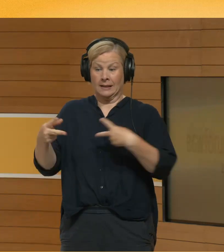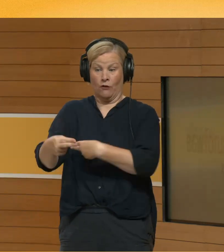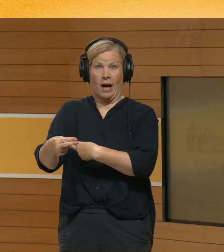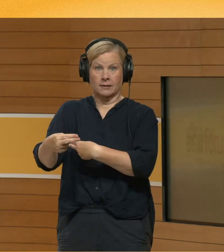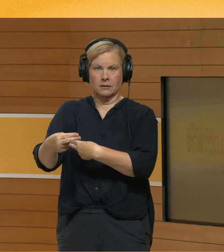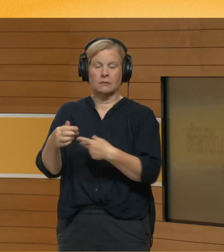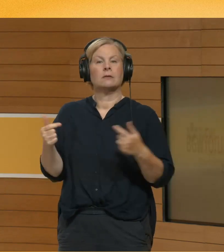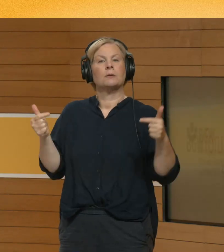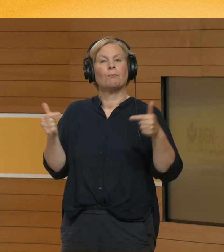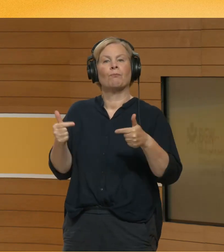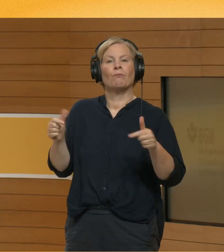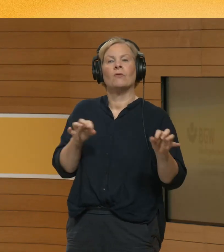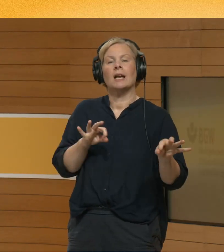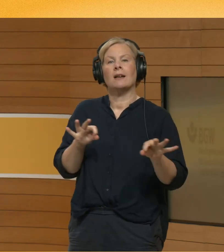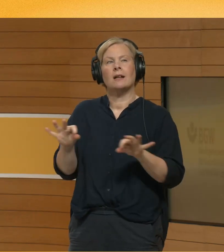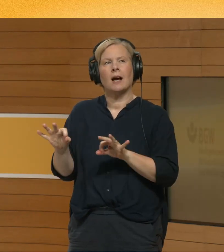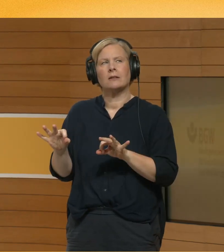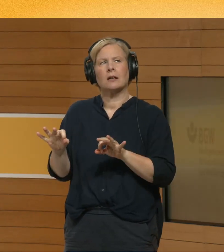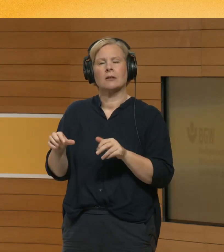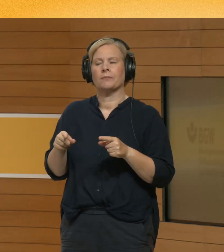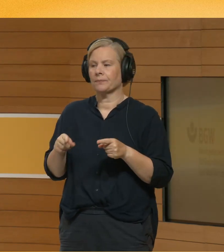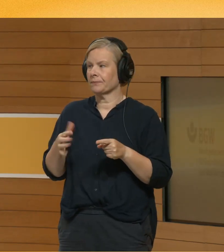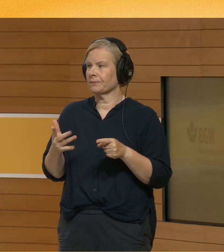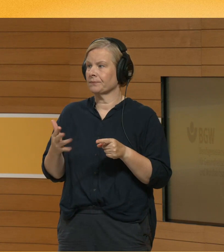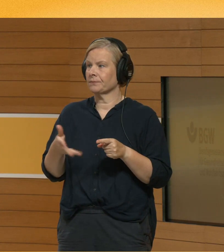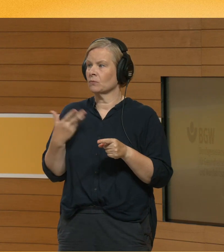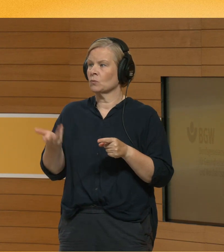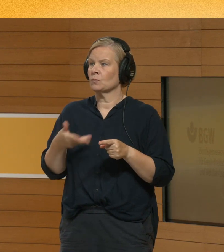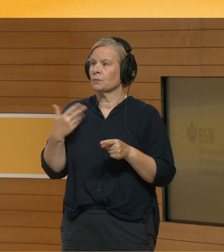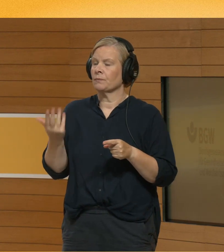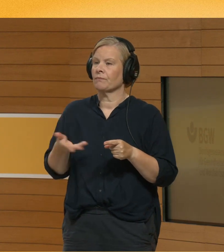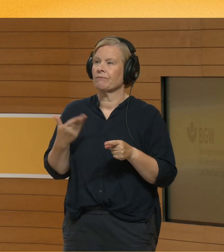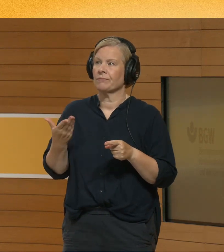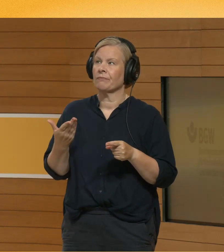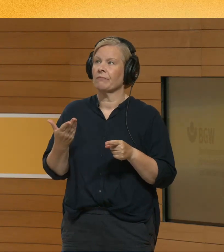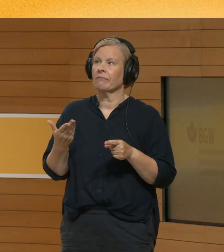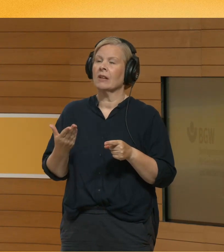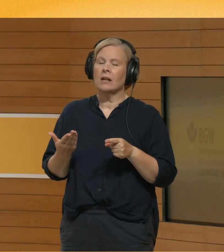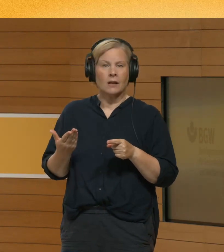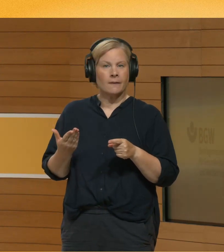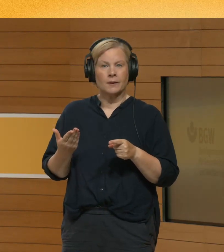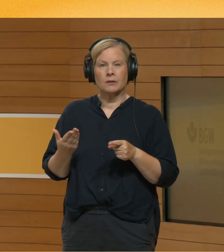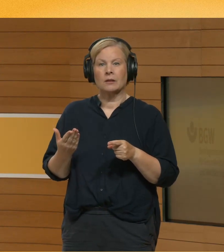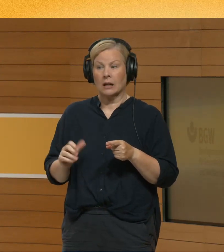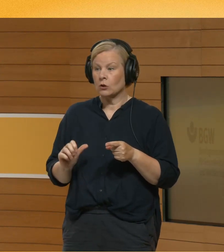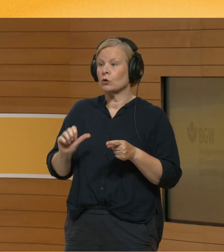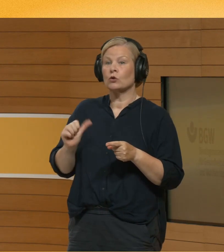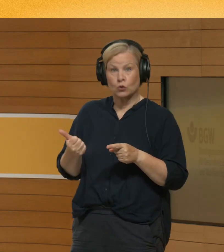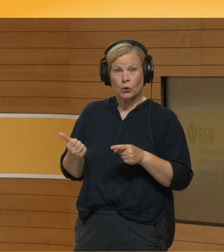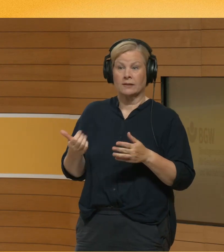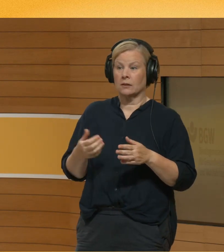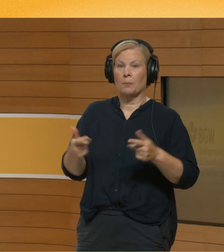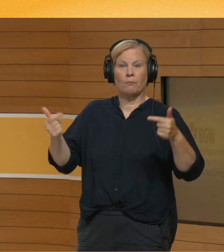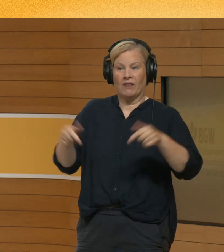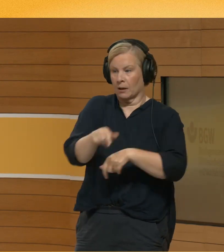senior nursing managers together, and they had looked at the gap analysis. They had also met with